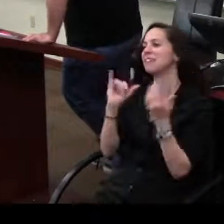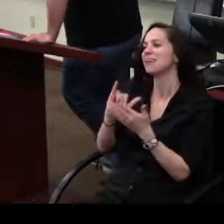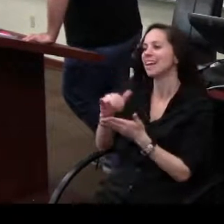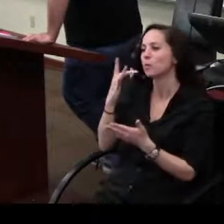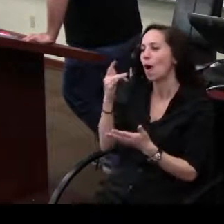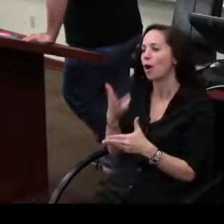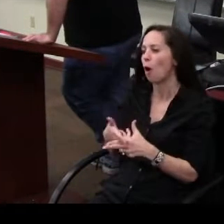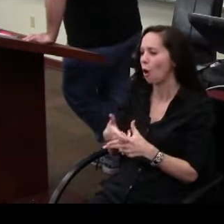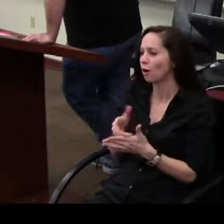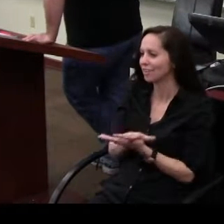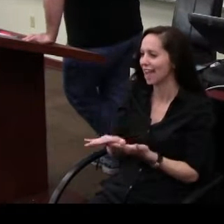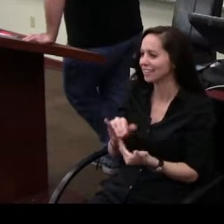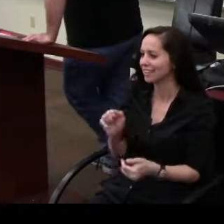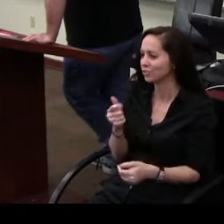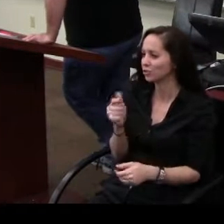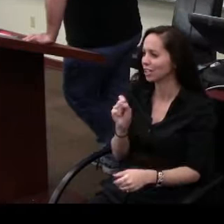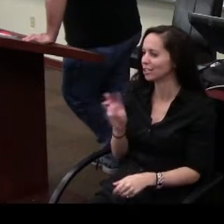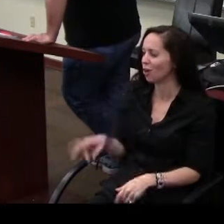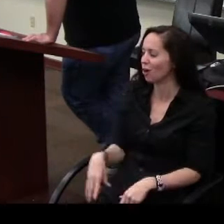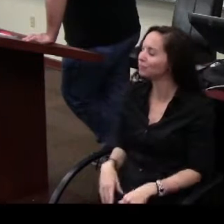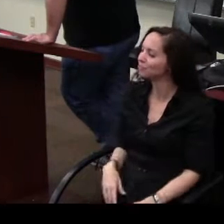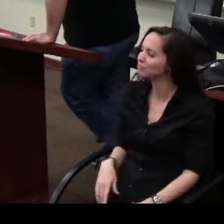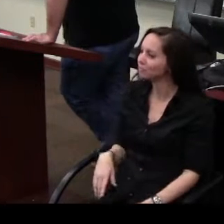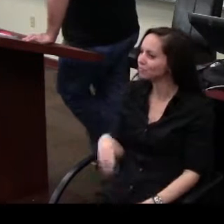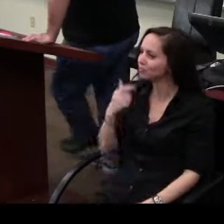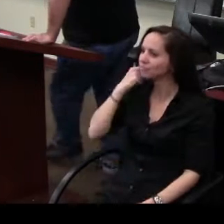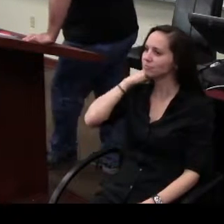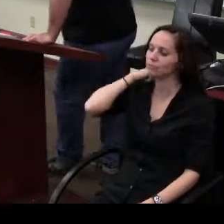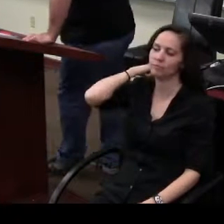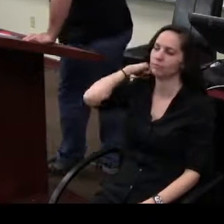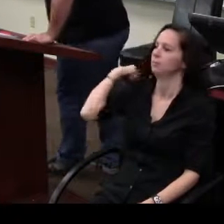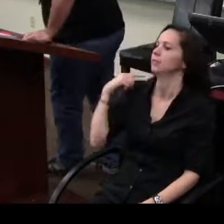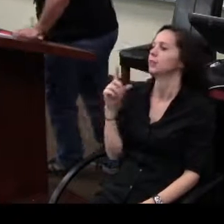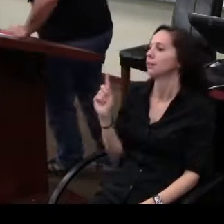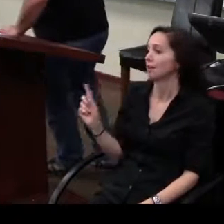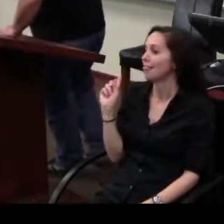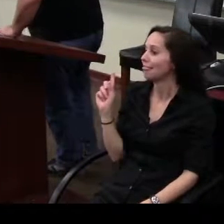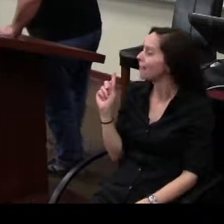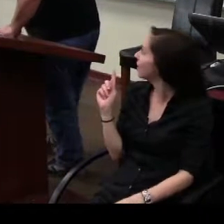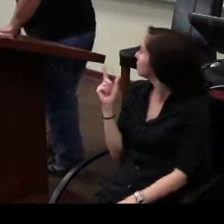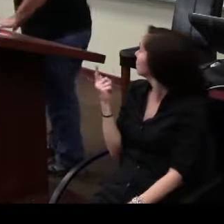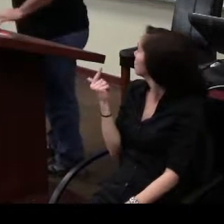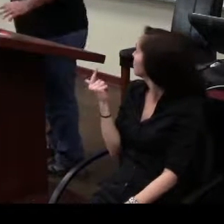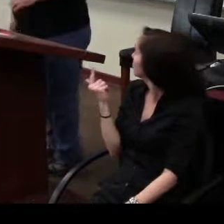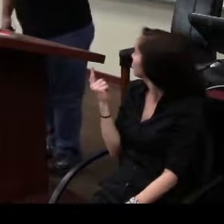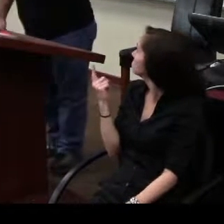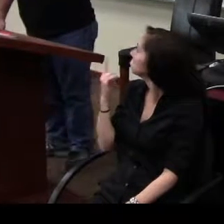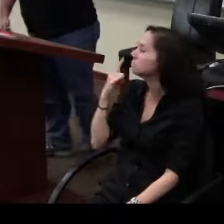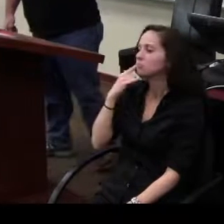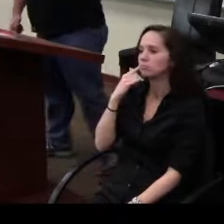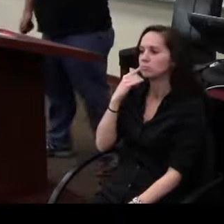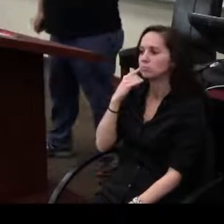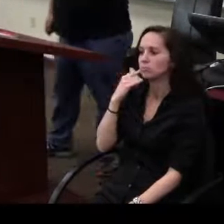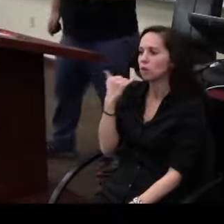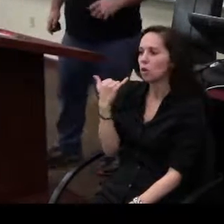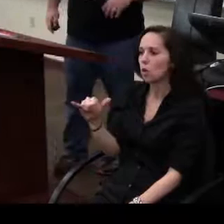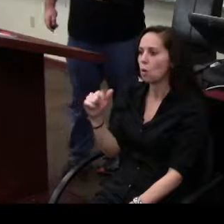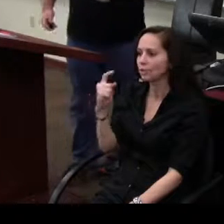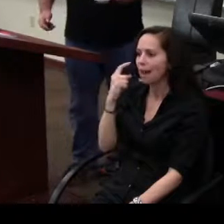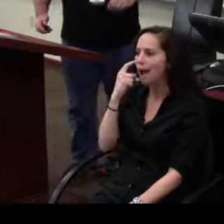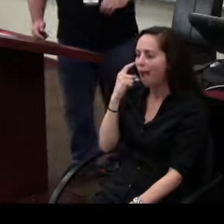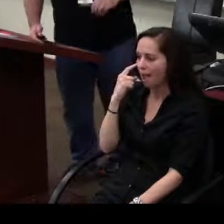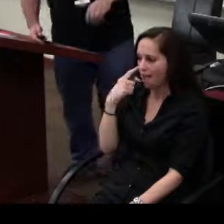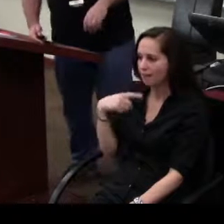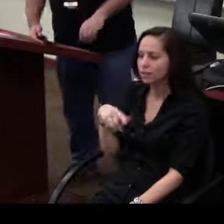huge. Okay. This one here, this is GoldenEye, too. These guys are not very nice, I'll tell you. So